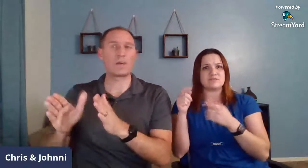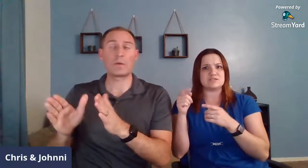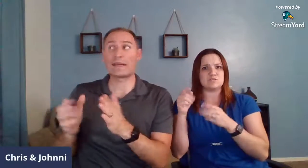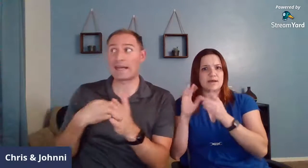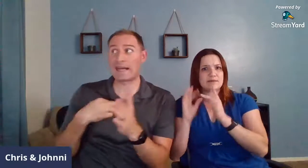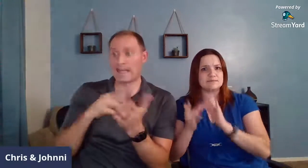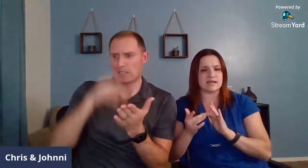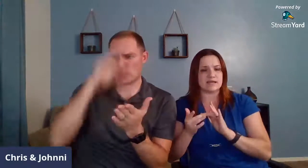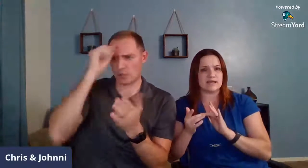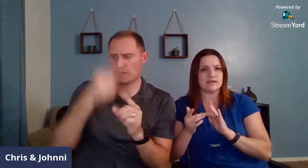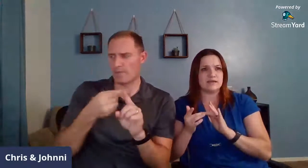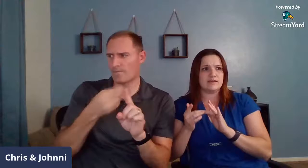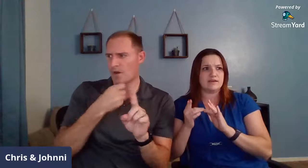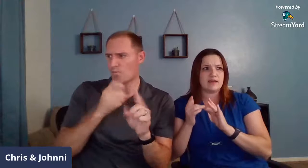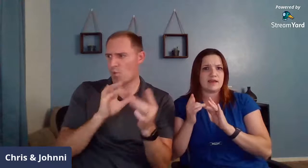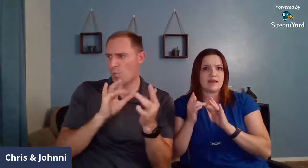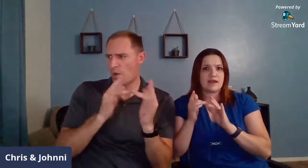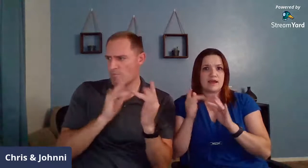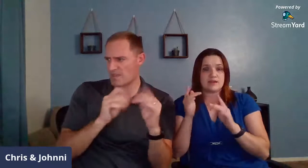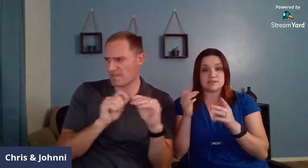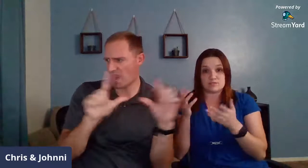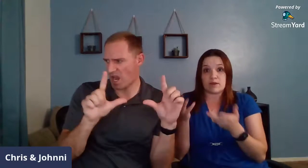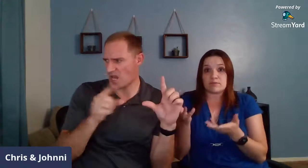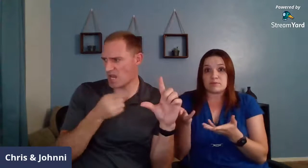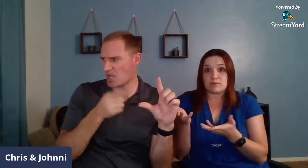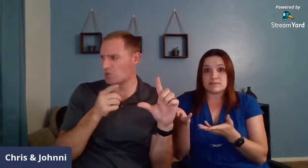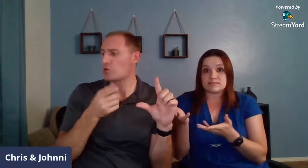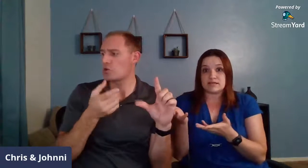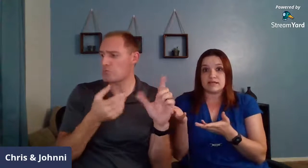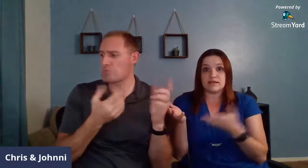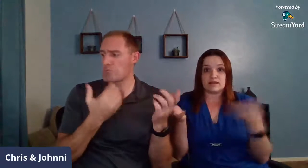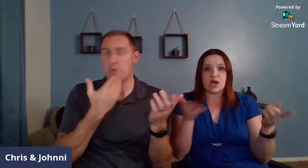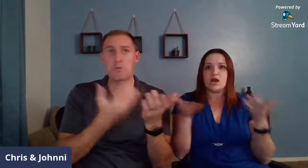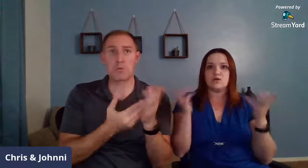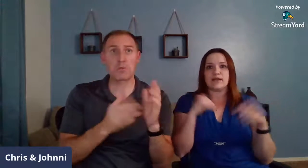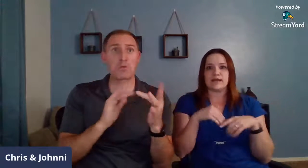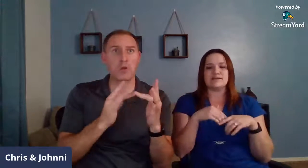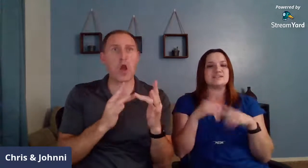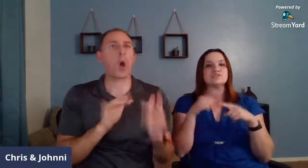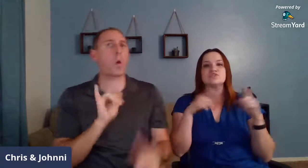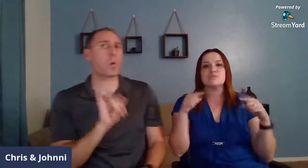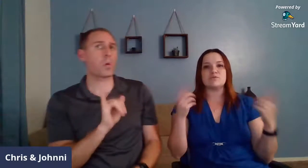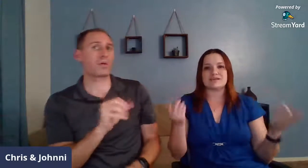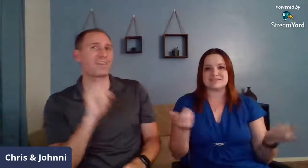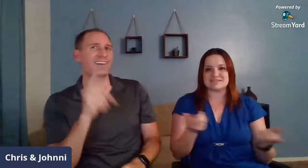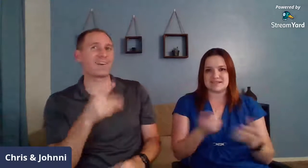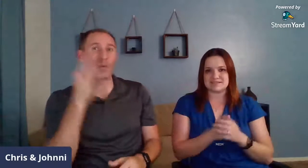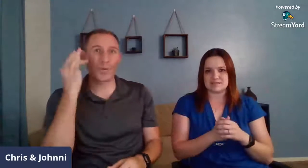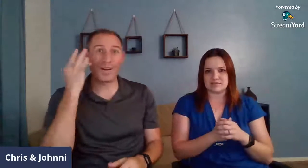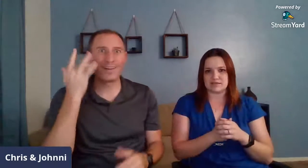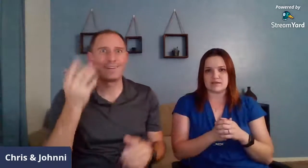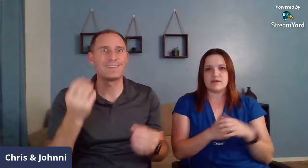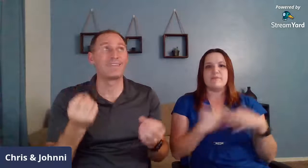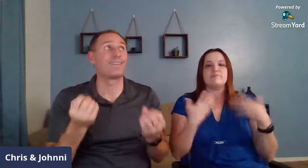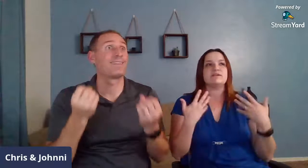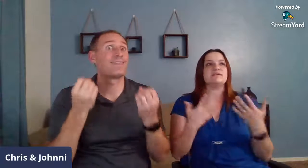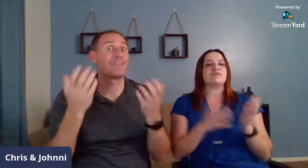this website and it's a reputable website. And then, oh, okay. Because there's so many ways to sign something. But